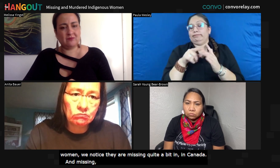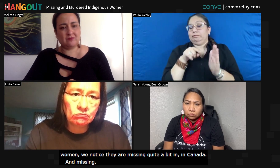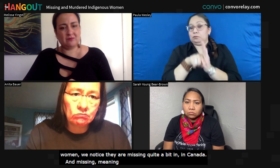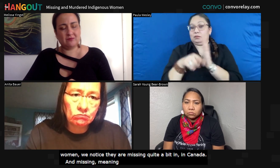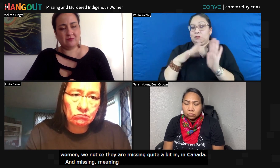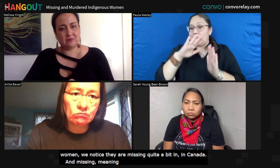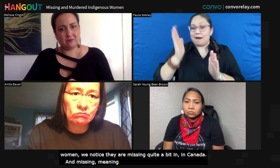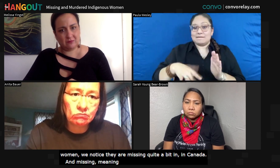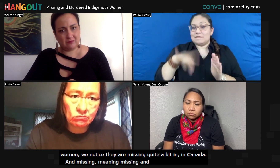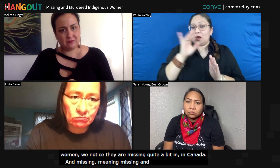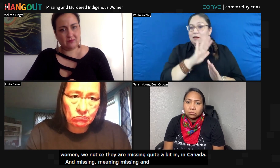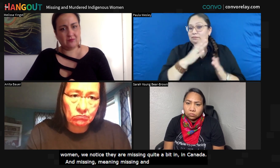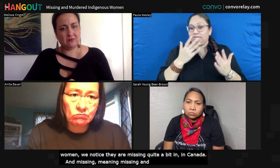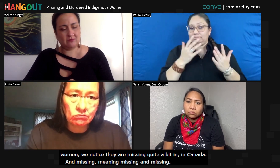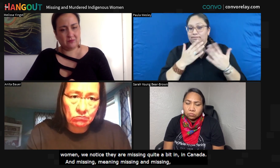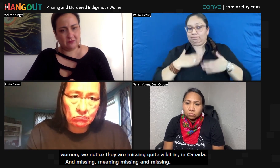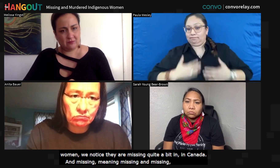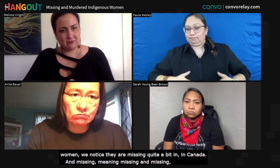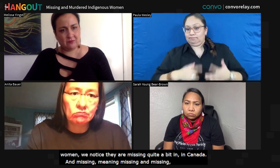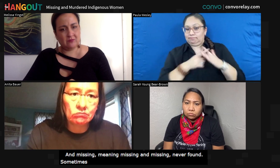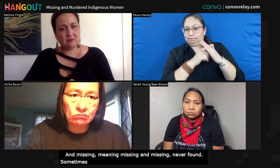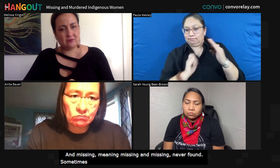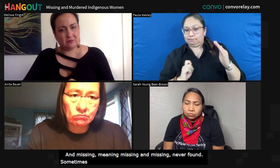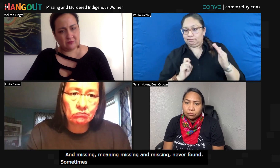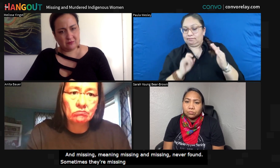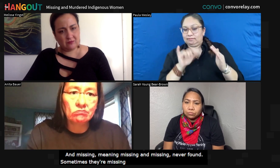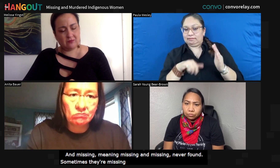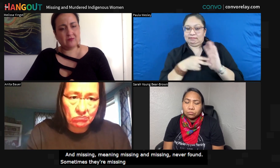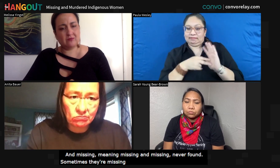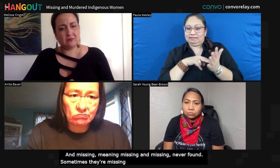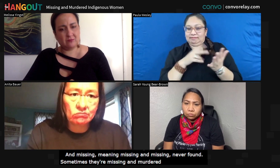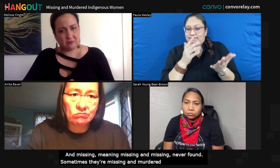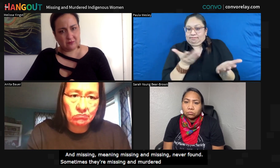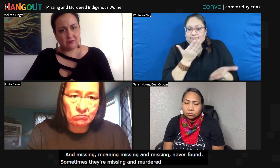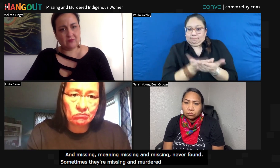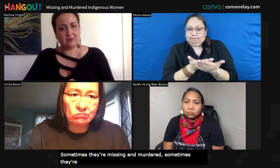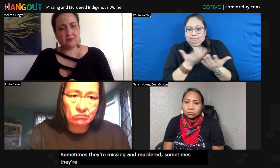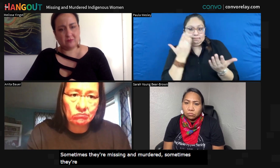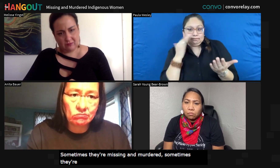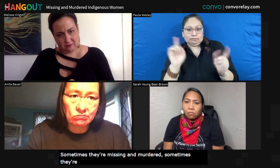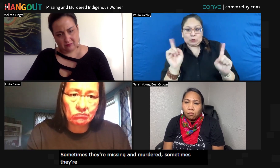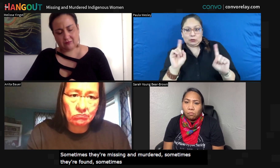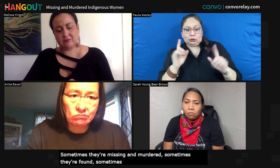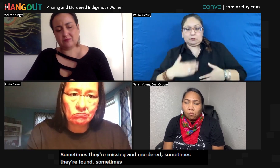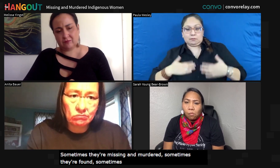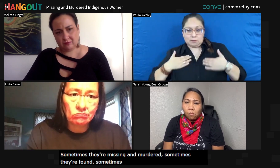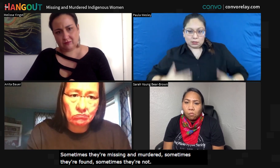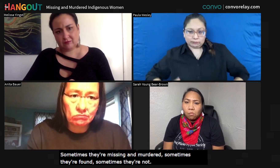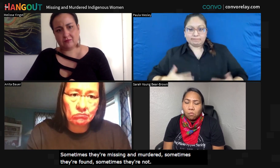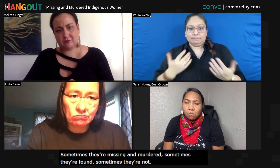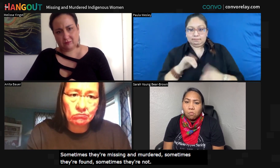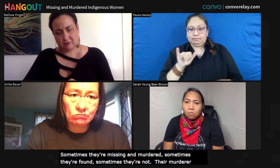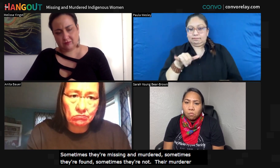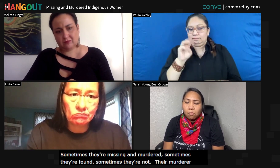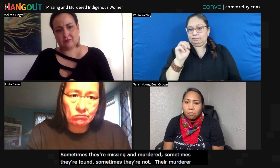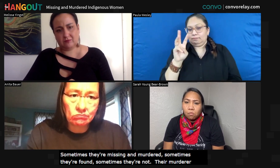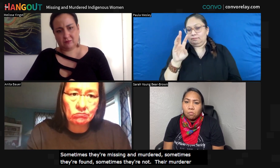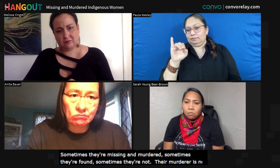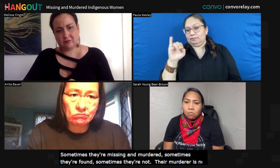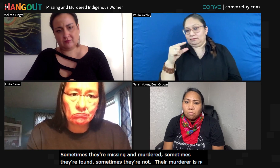found or sometimes they're not. Their murderer is not found. Their body has disappeared. So we don't know where their body is.